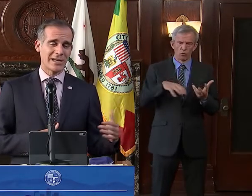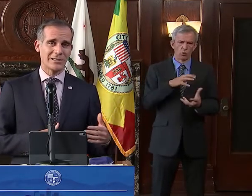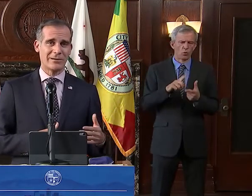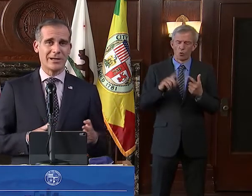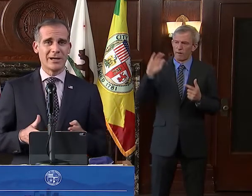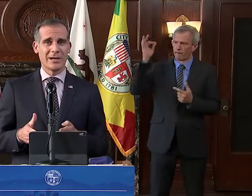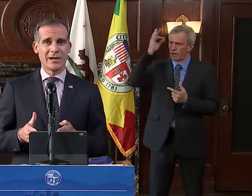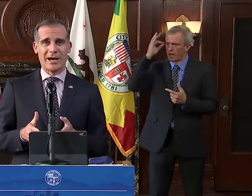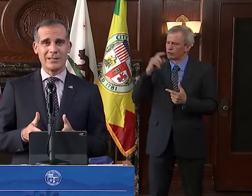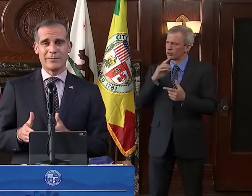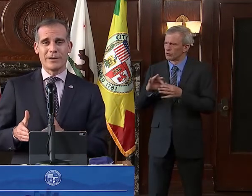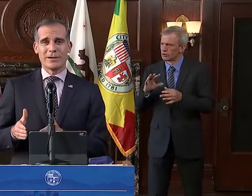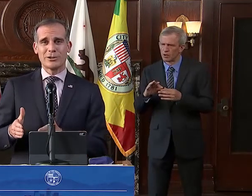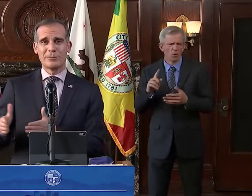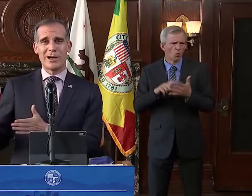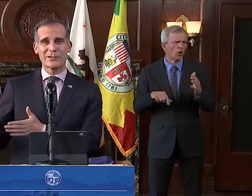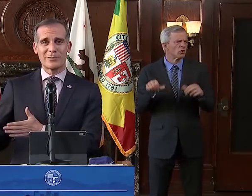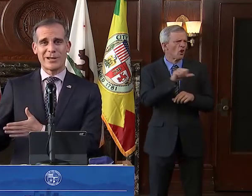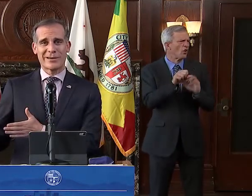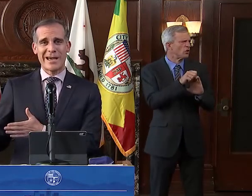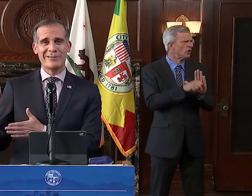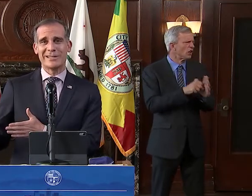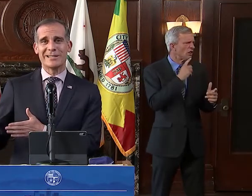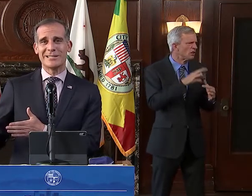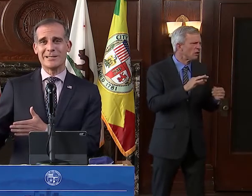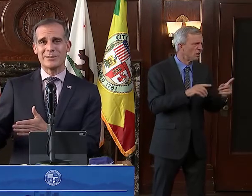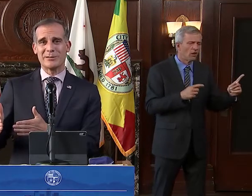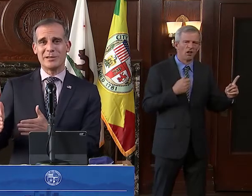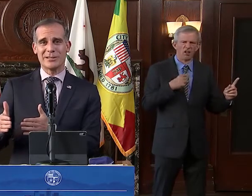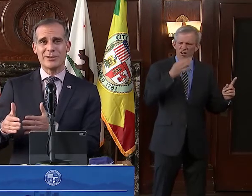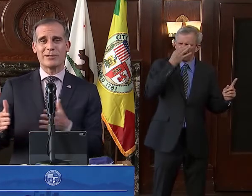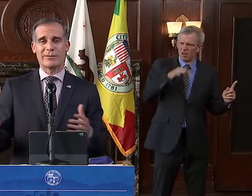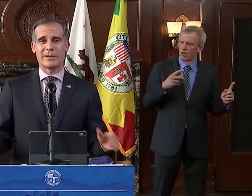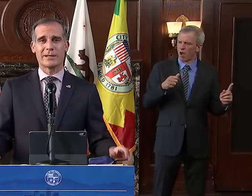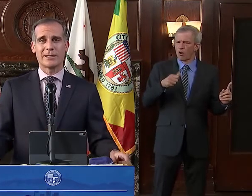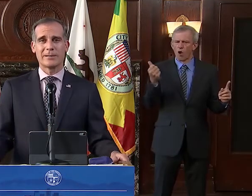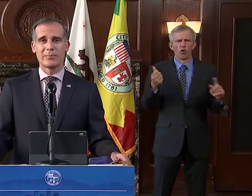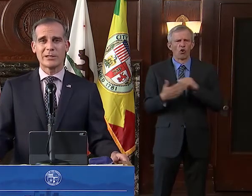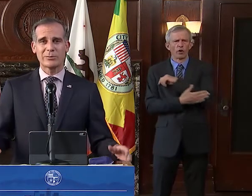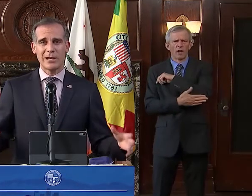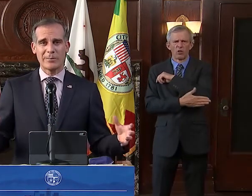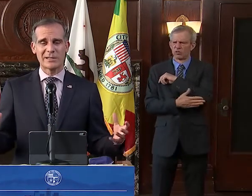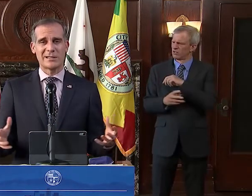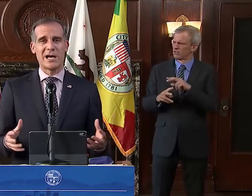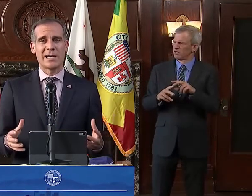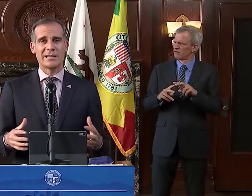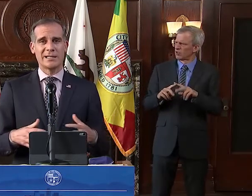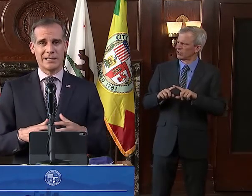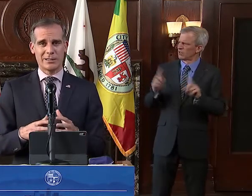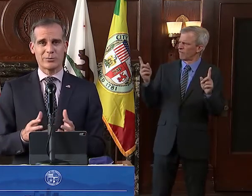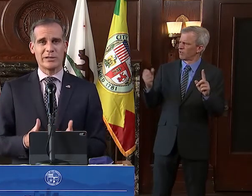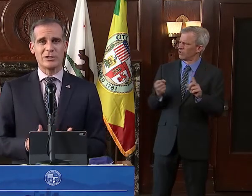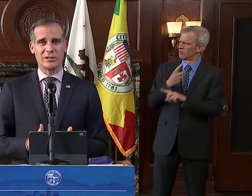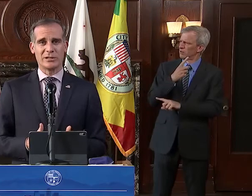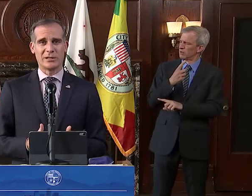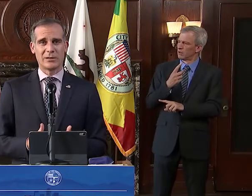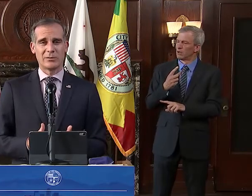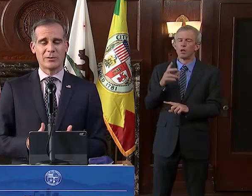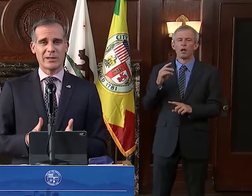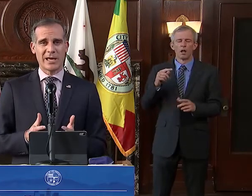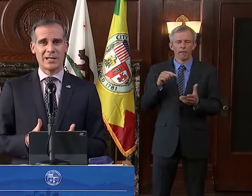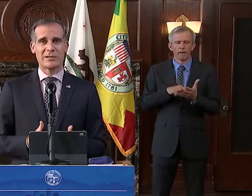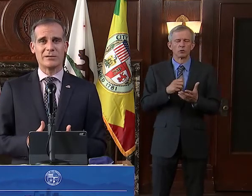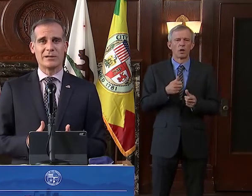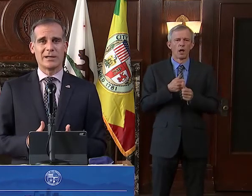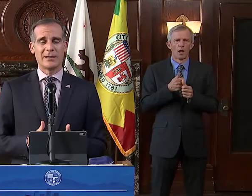another state doing? I live 2 blocks from another county, and it seems to be so different. This will help us align in this region,